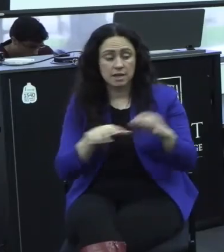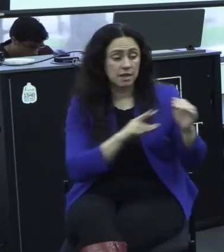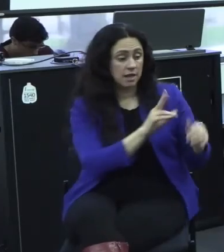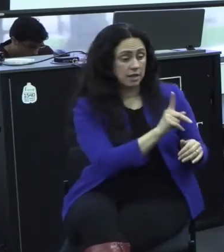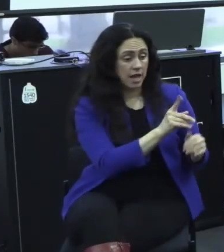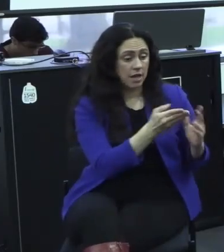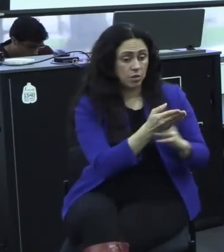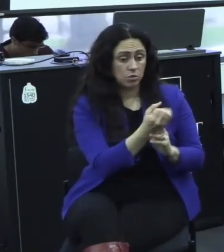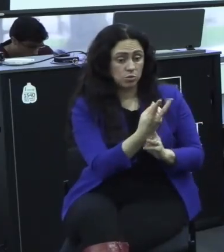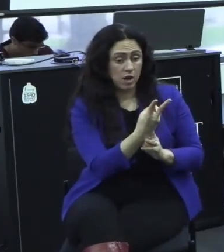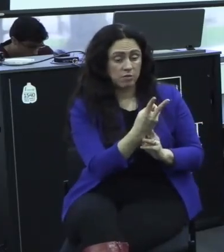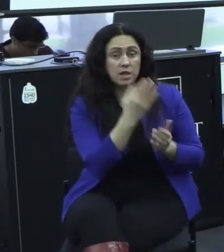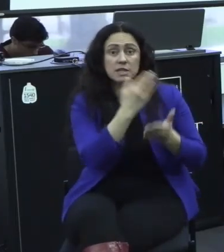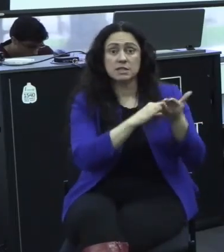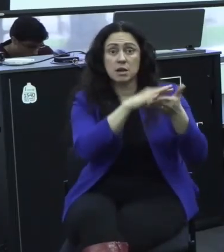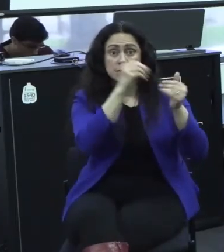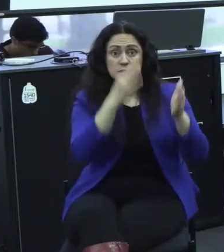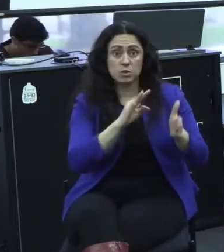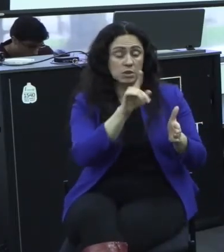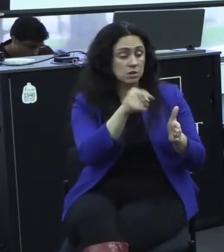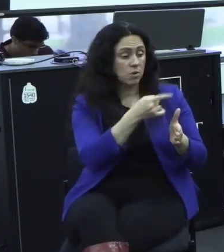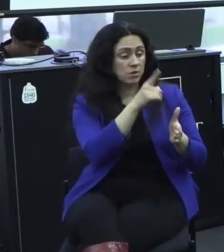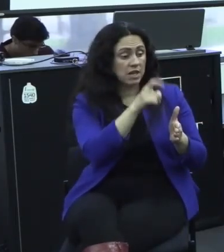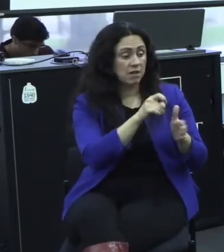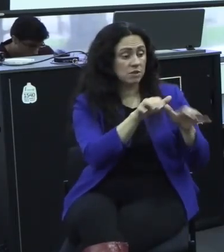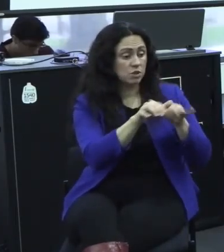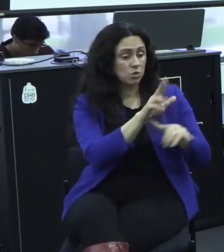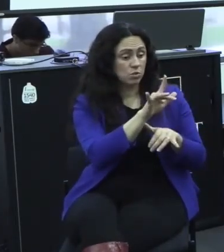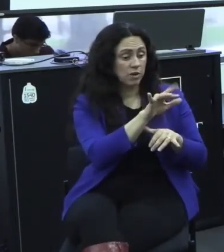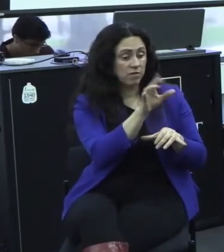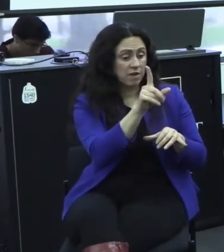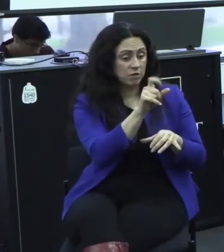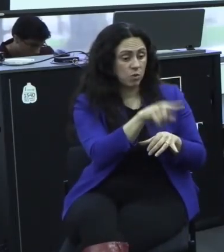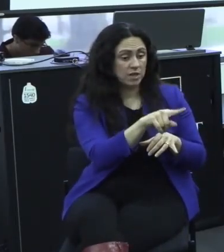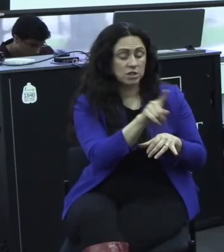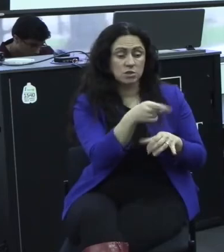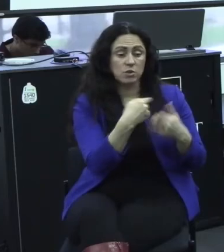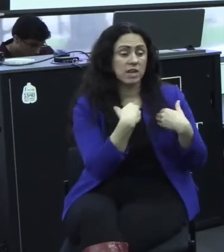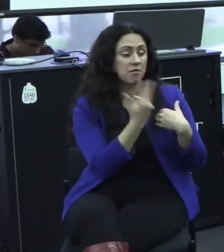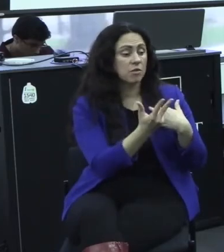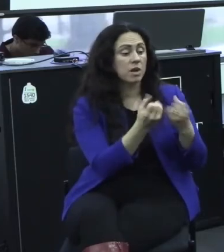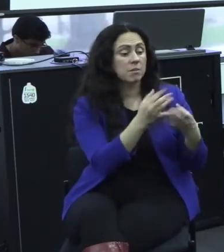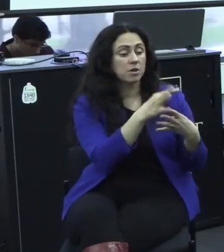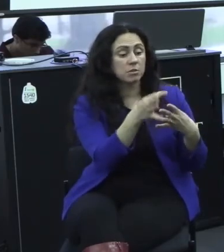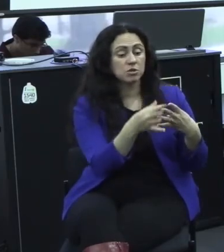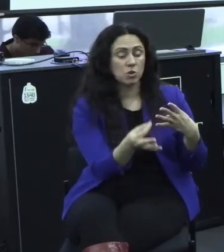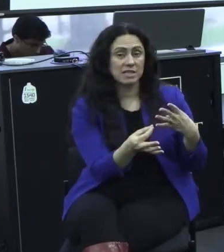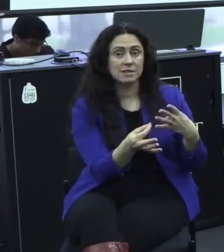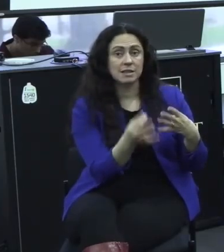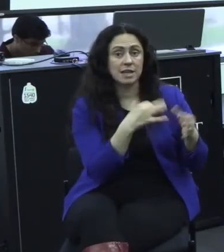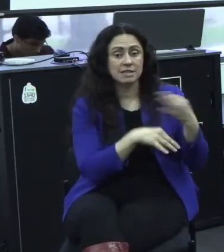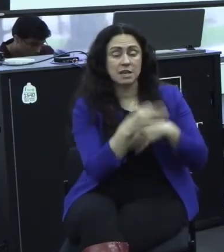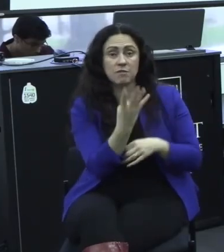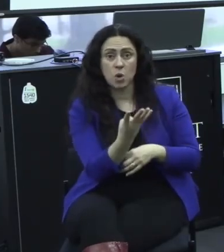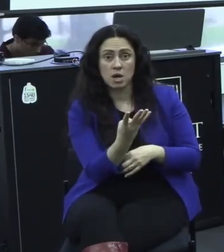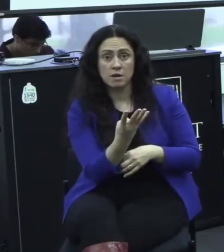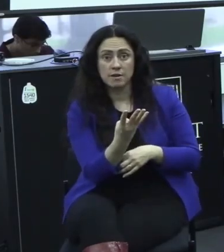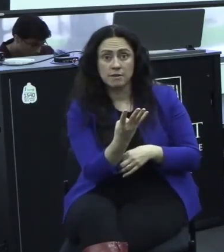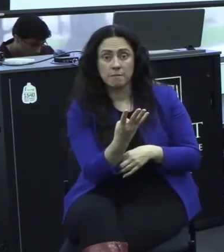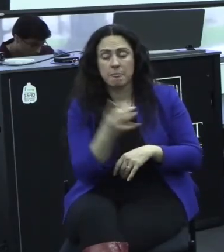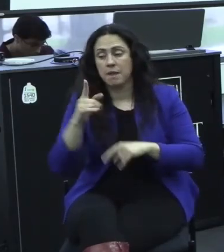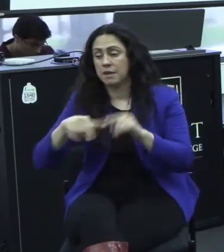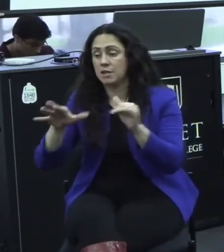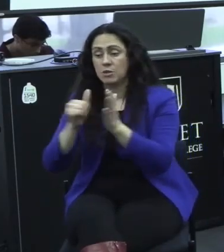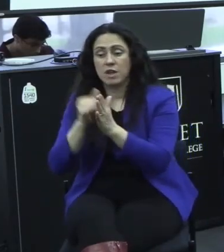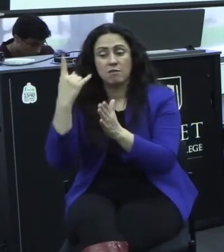some students may only have to take 25 questions and only have 3 multiple choice selections instead of 4. I can't do